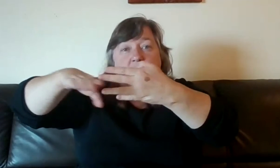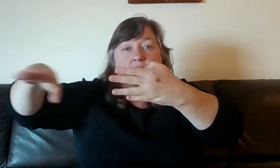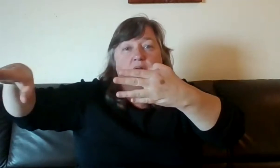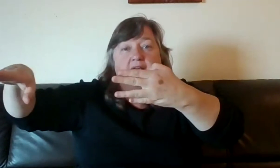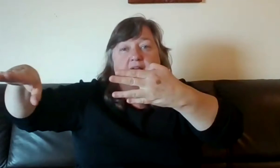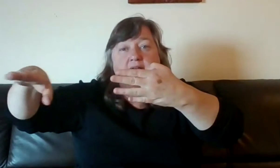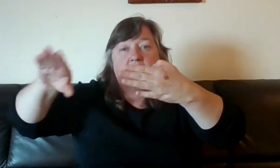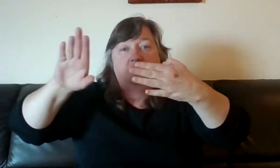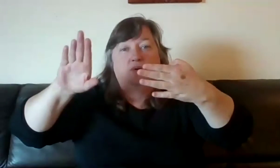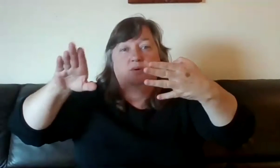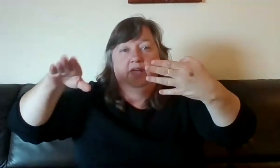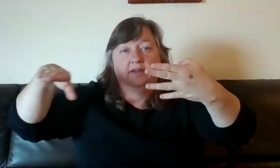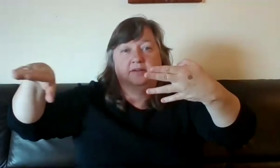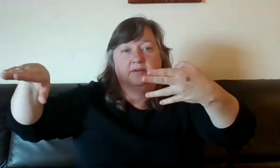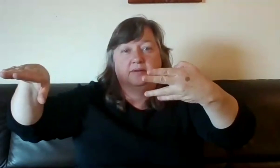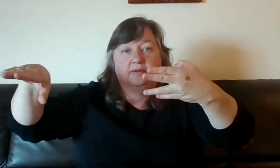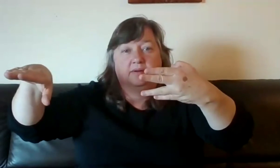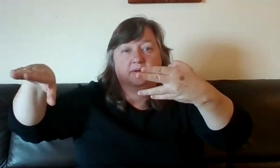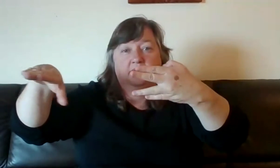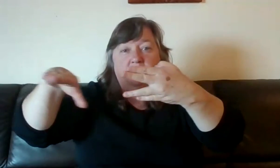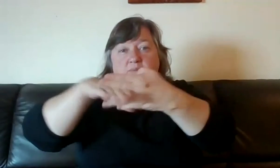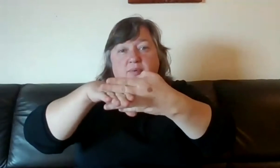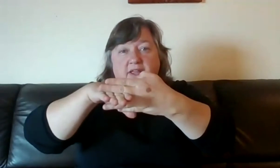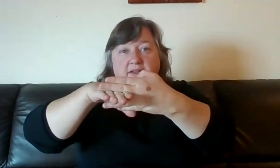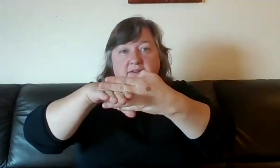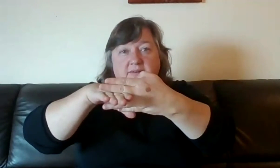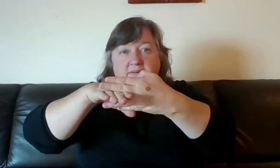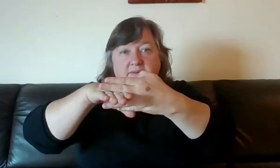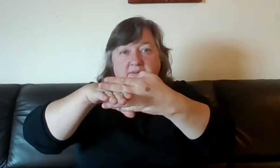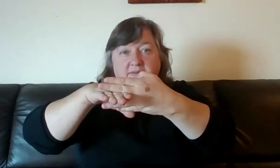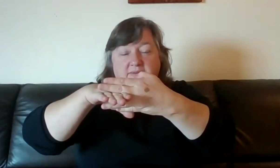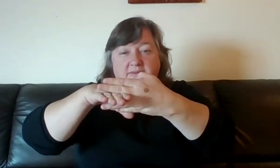Whole hand and whole hand. Break.